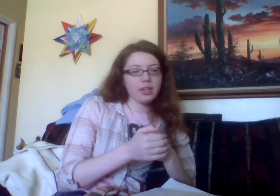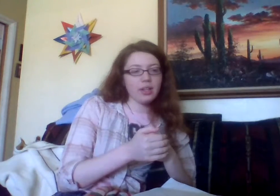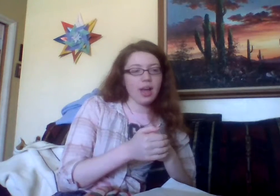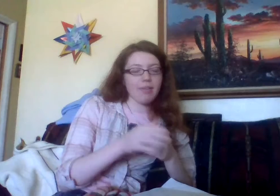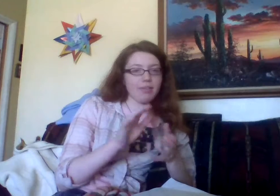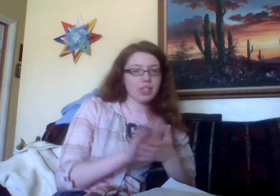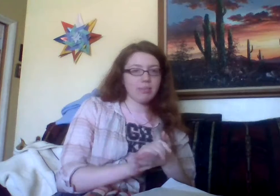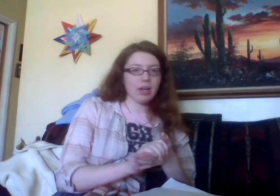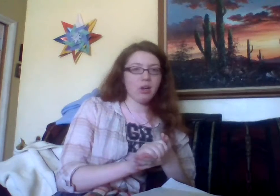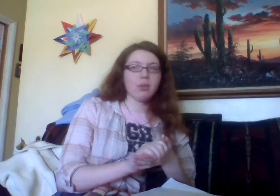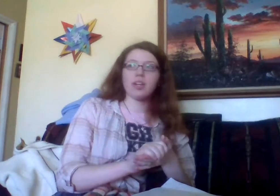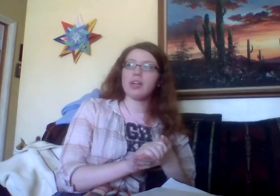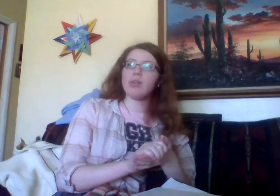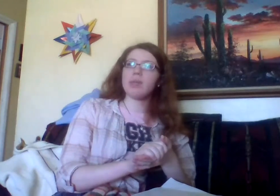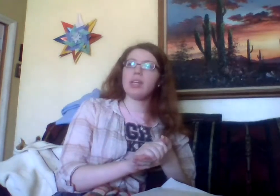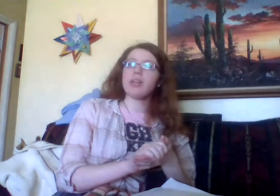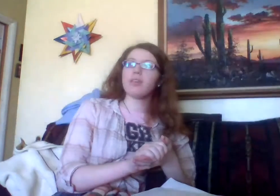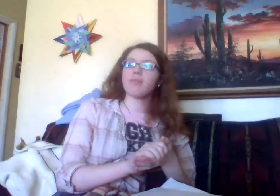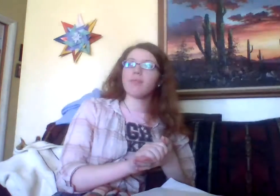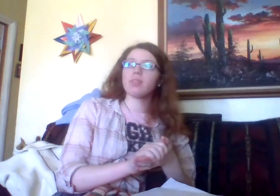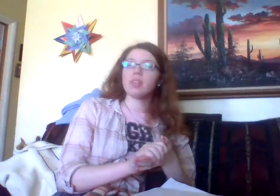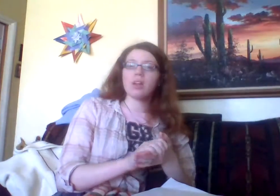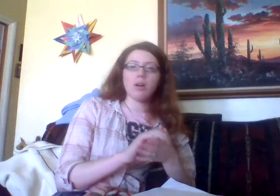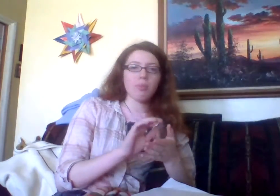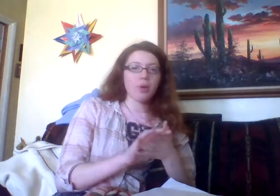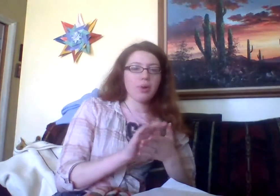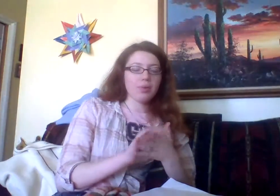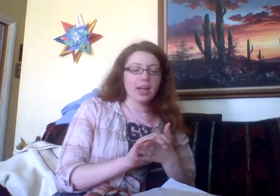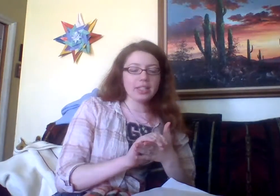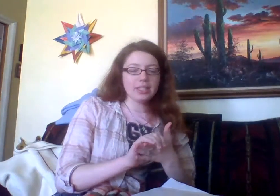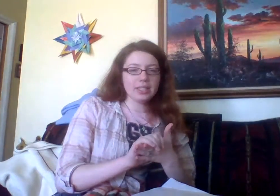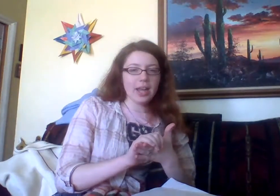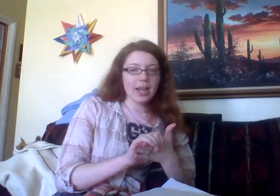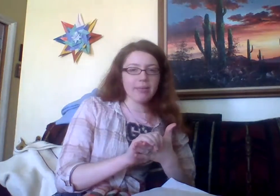I haven't finished my homework, it would be more correct to say